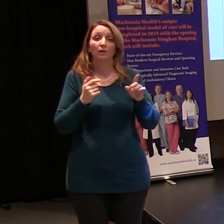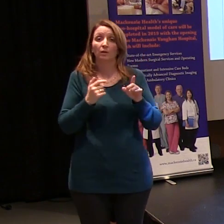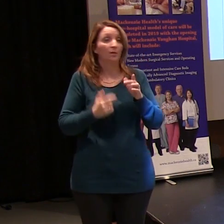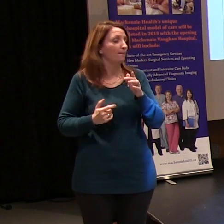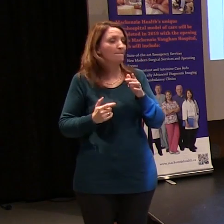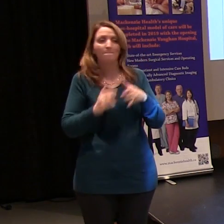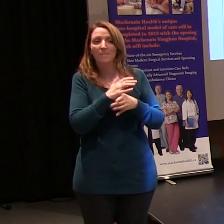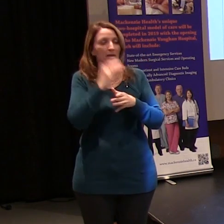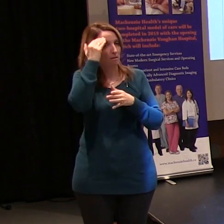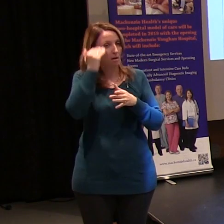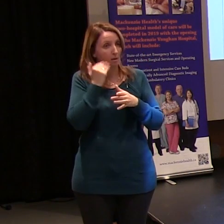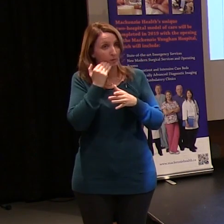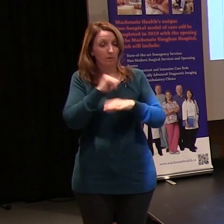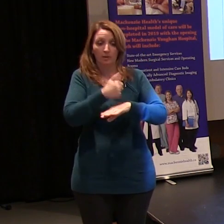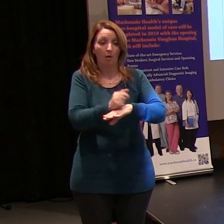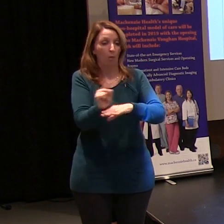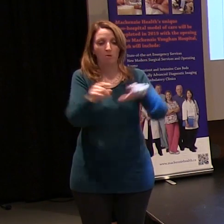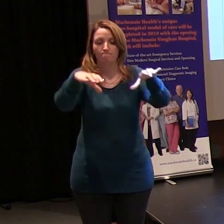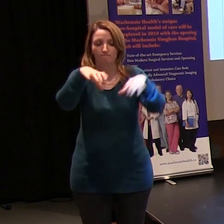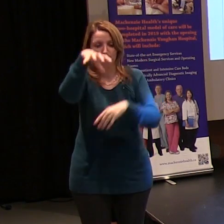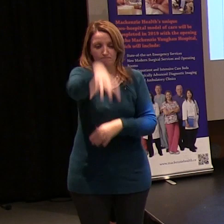be located on Major Mackenzie.